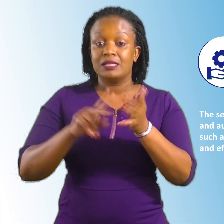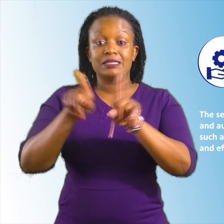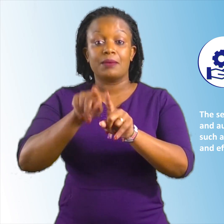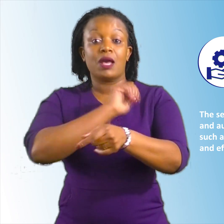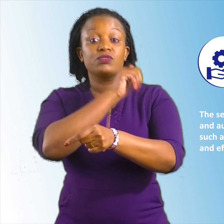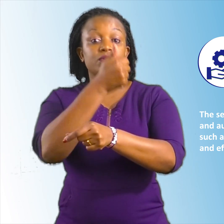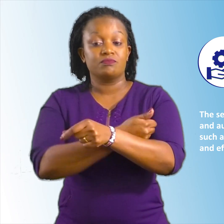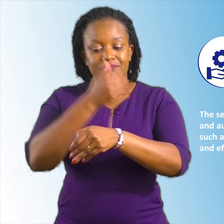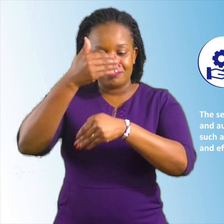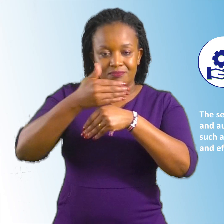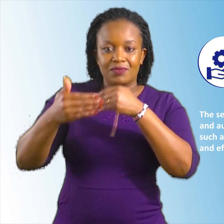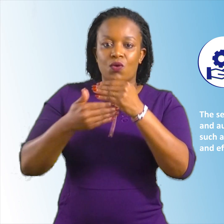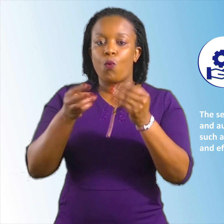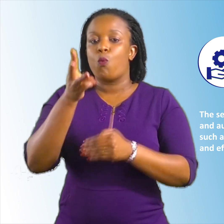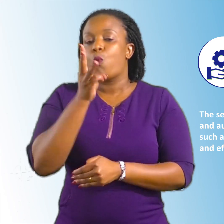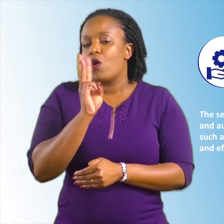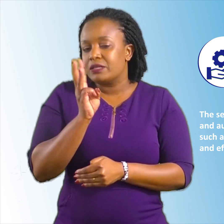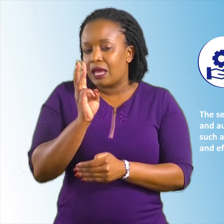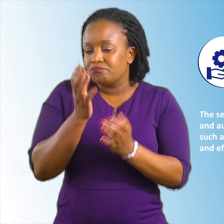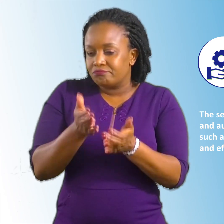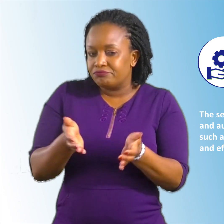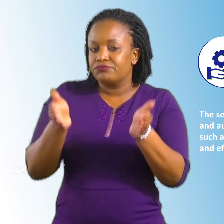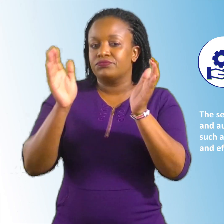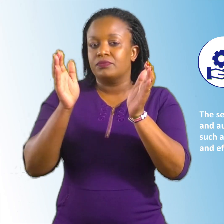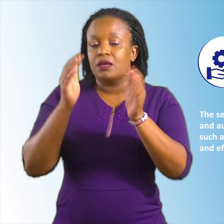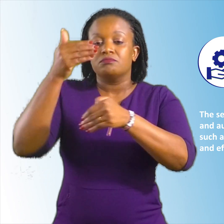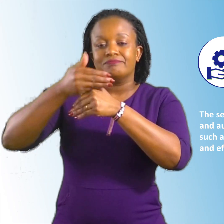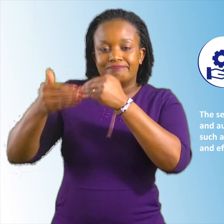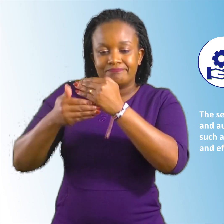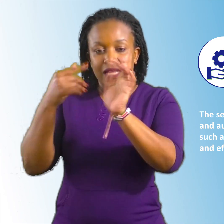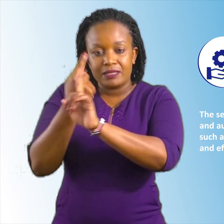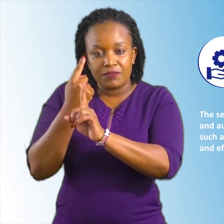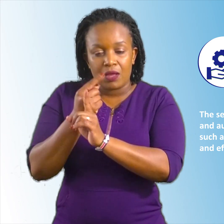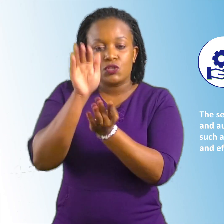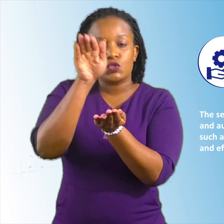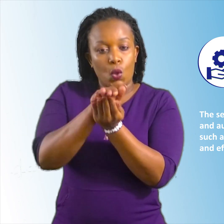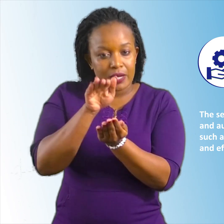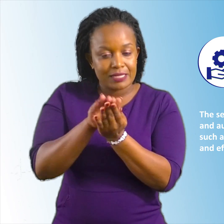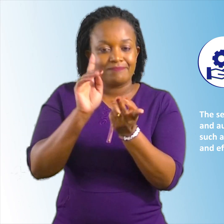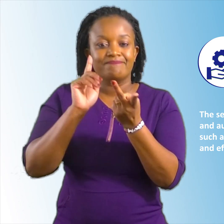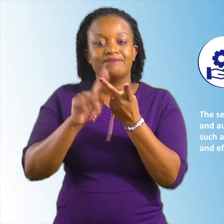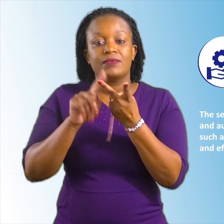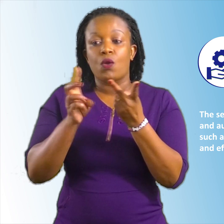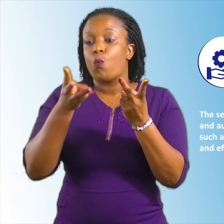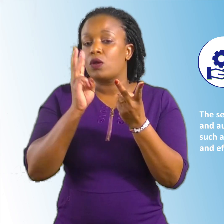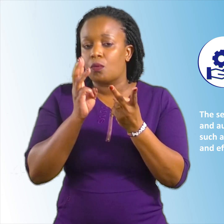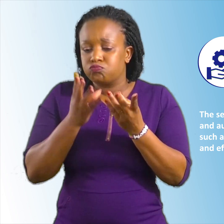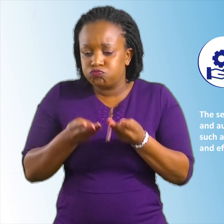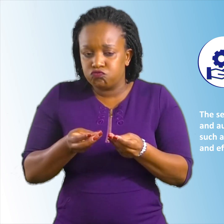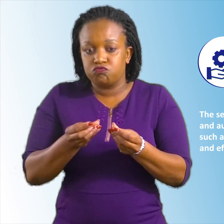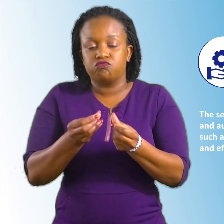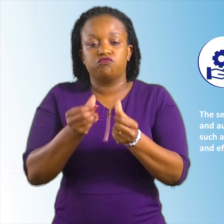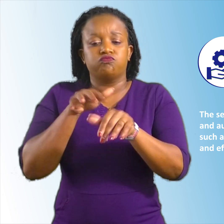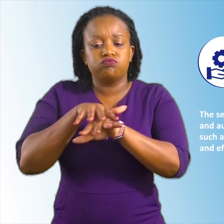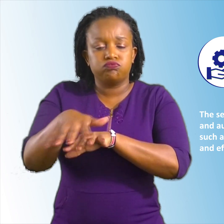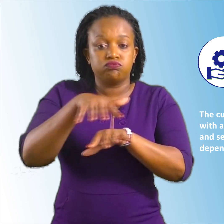authorization to construct water-related works such as obstruction, storage, swamp drainage and